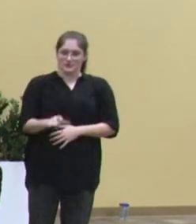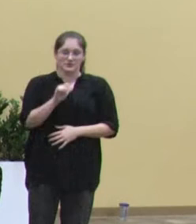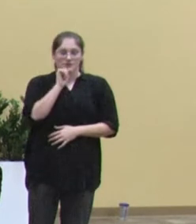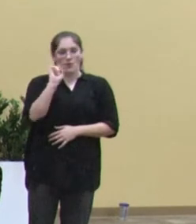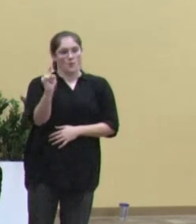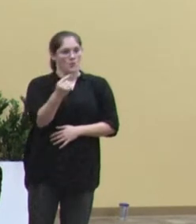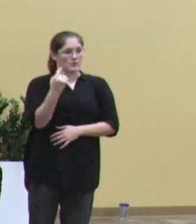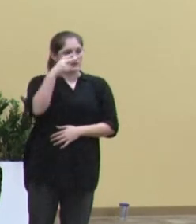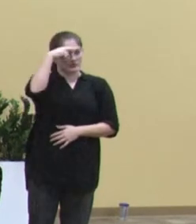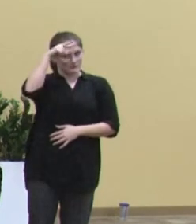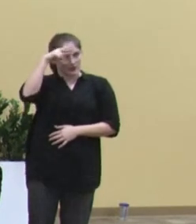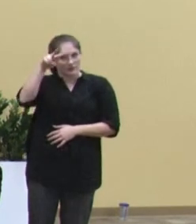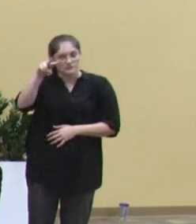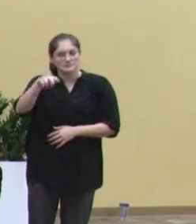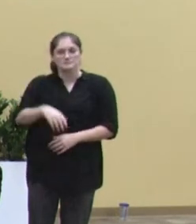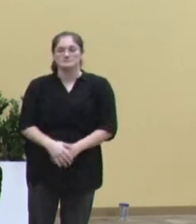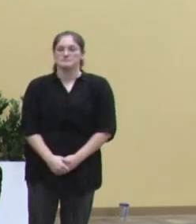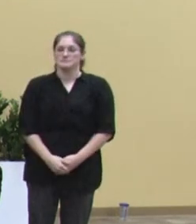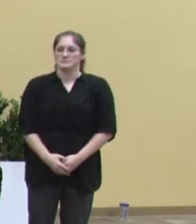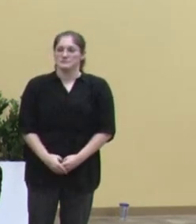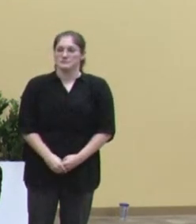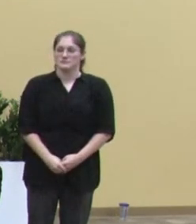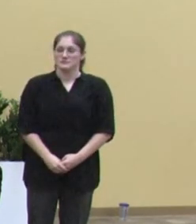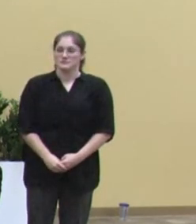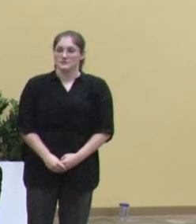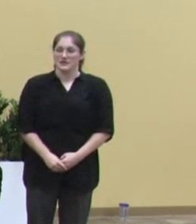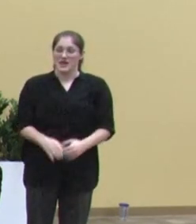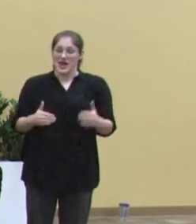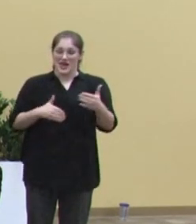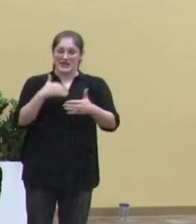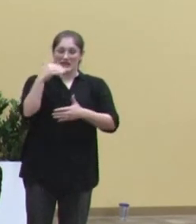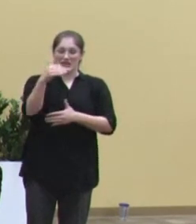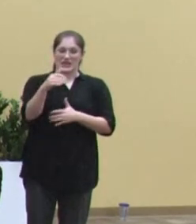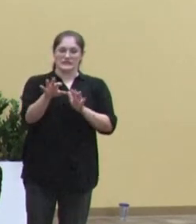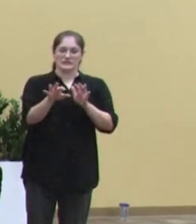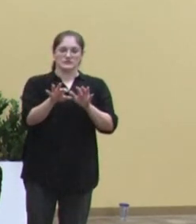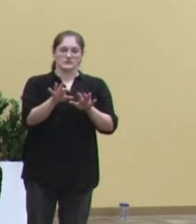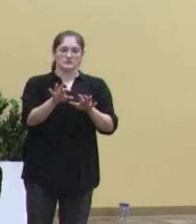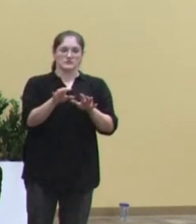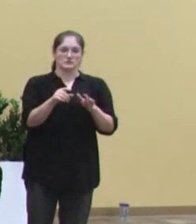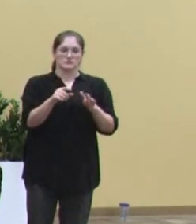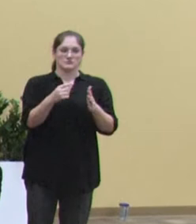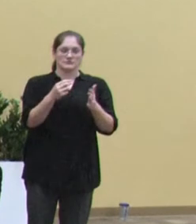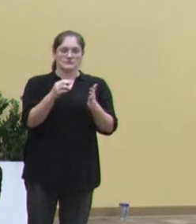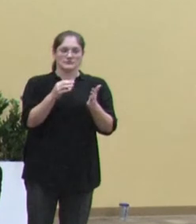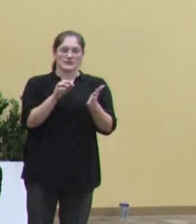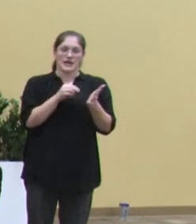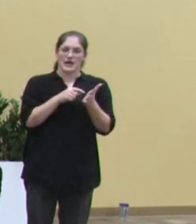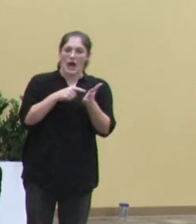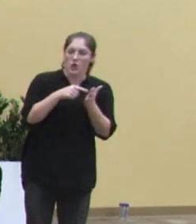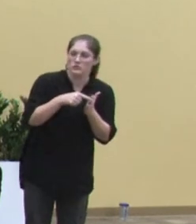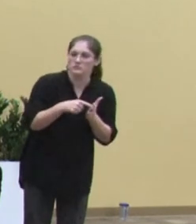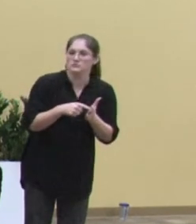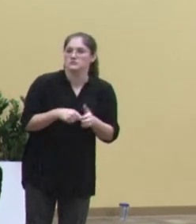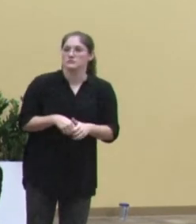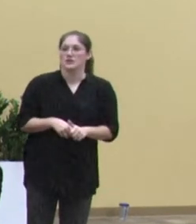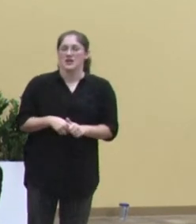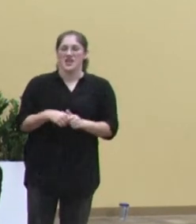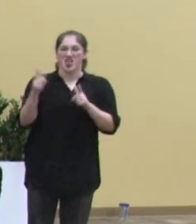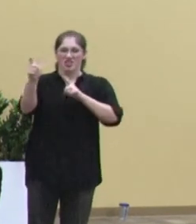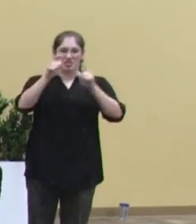Hispanics. And by the next census, Texas will have the second largest black population among the 50 states.